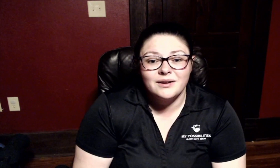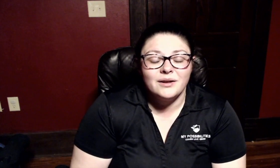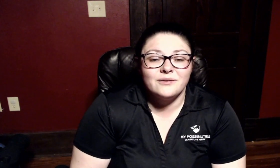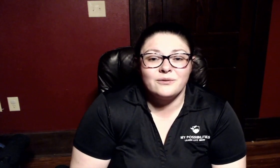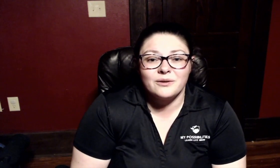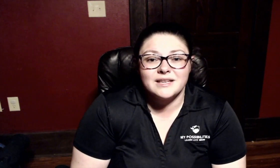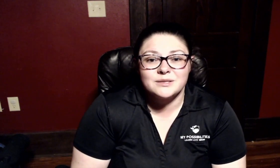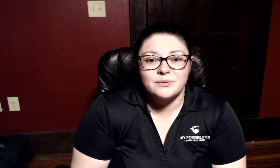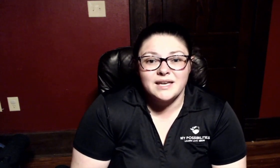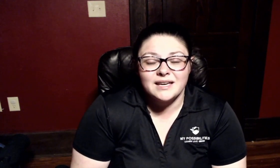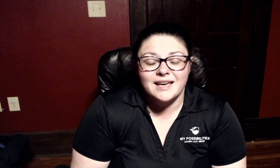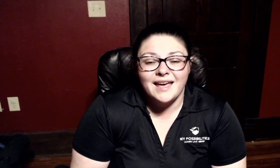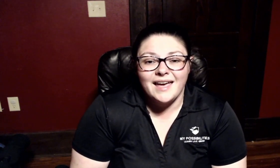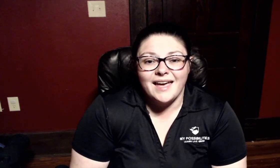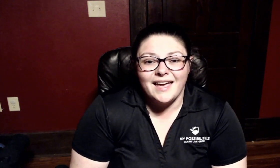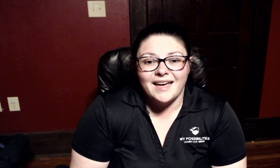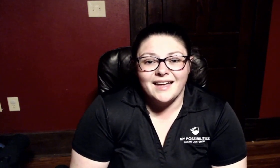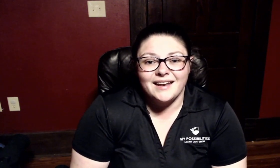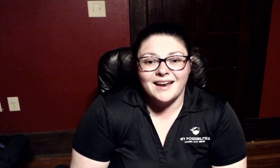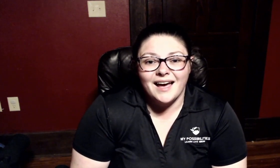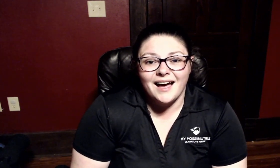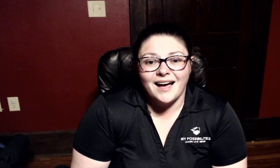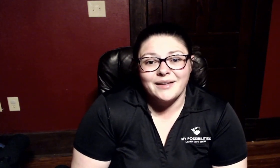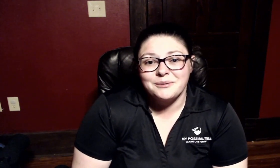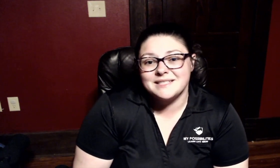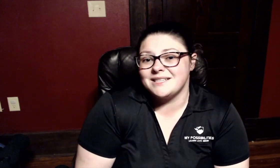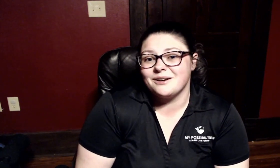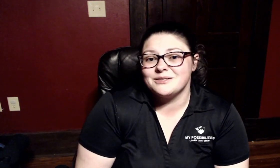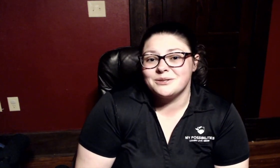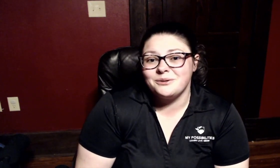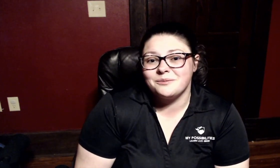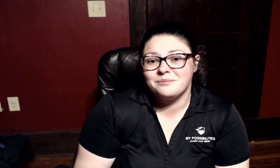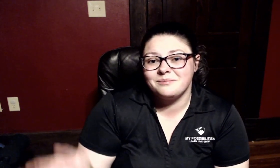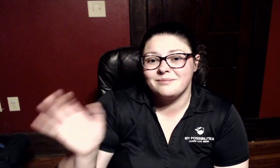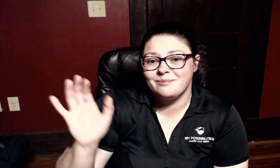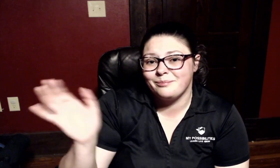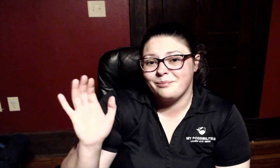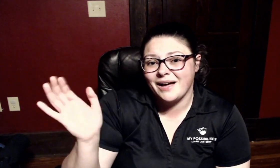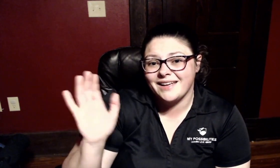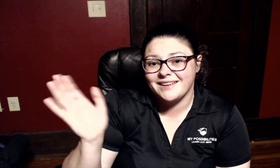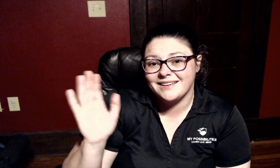for this week. And I hope to see y'all soon. Bye.